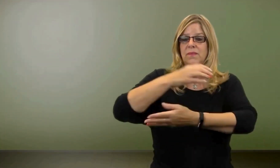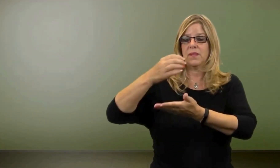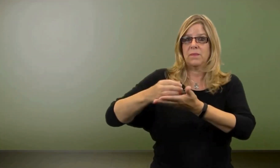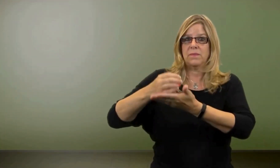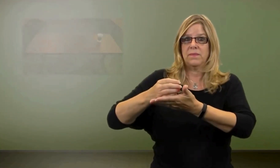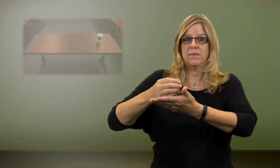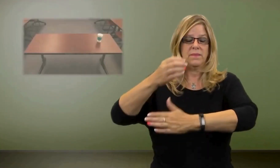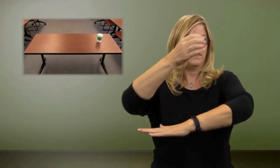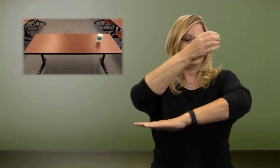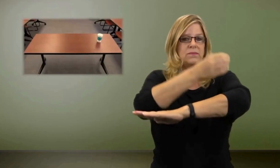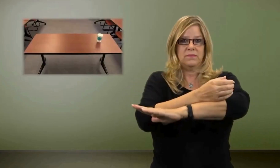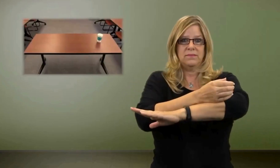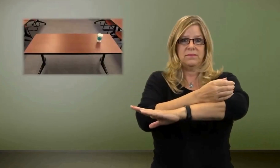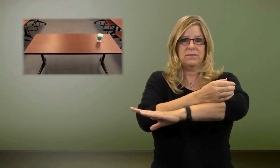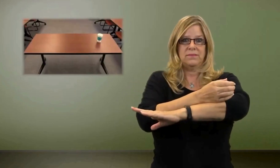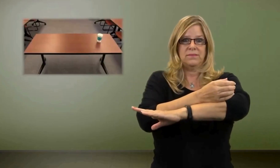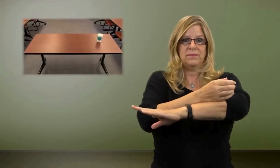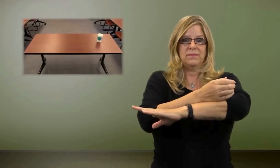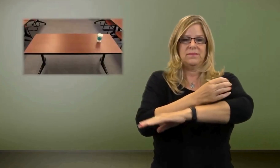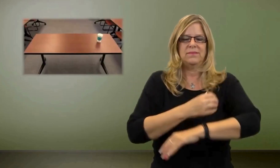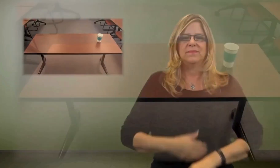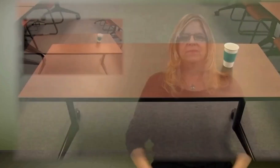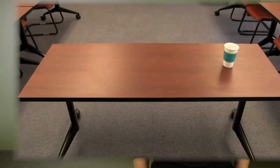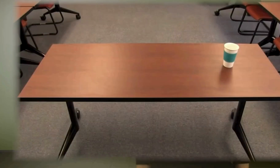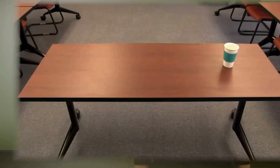The cup is on the right side of the table.